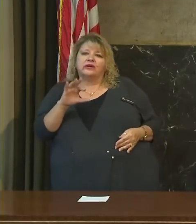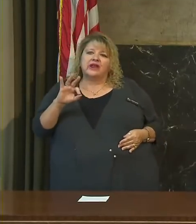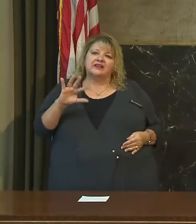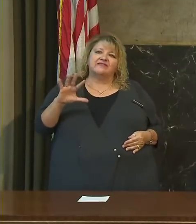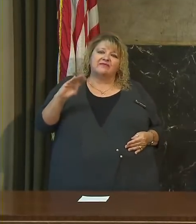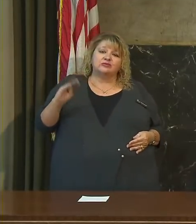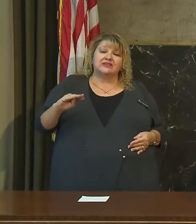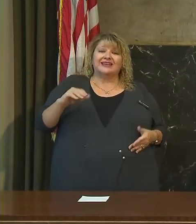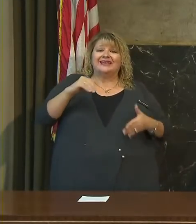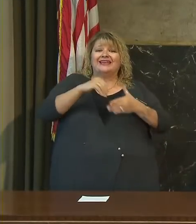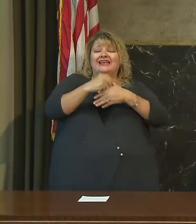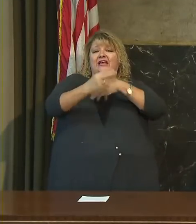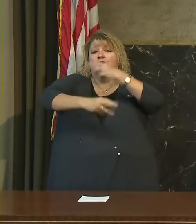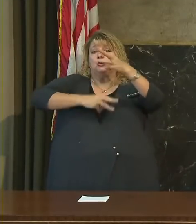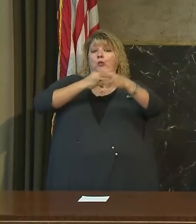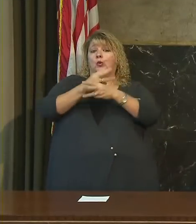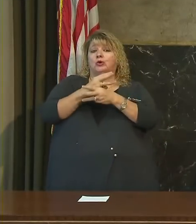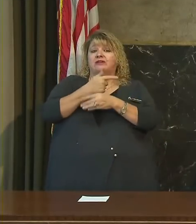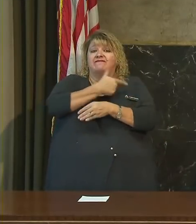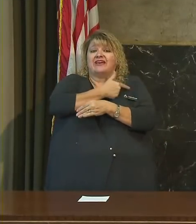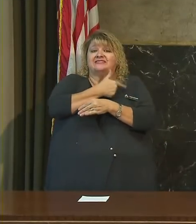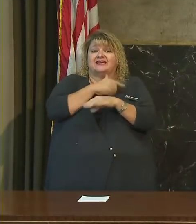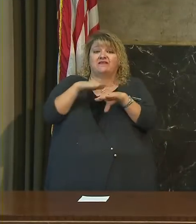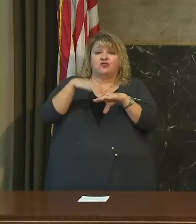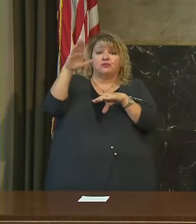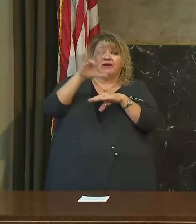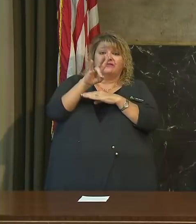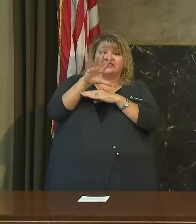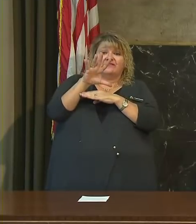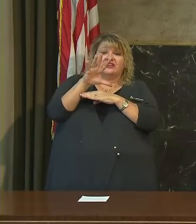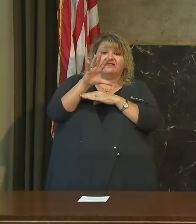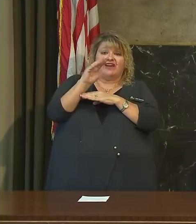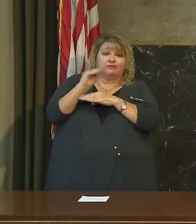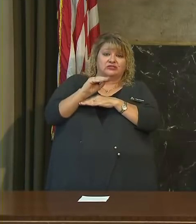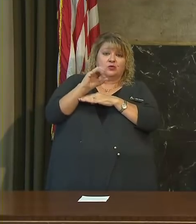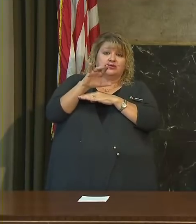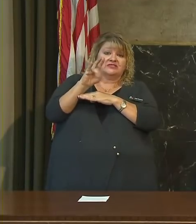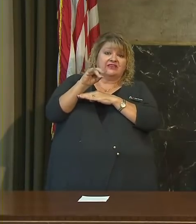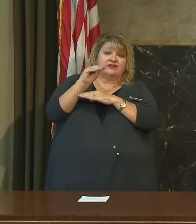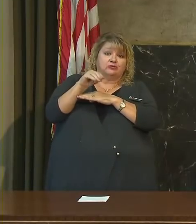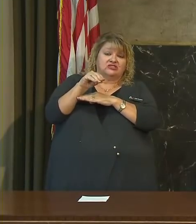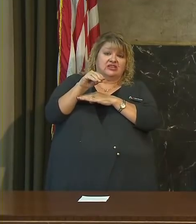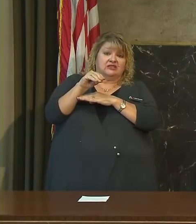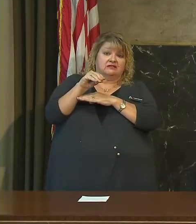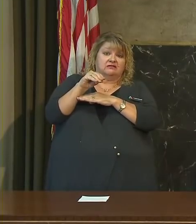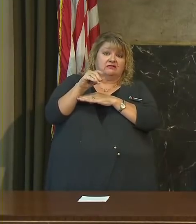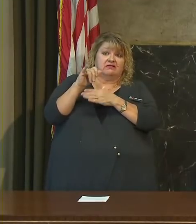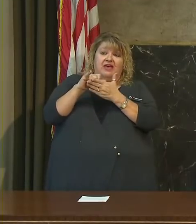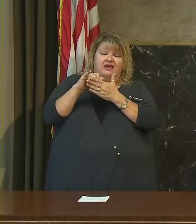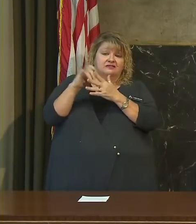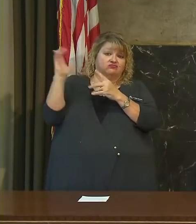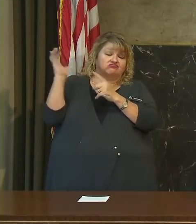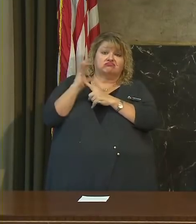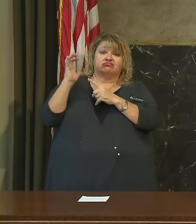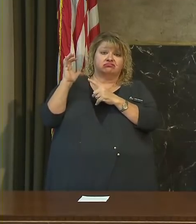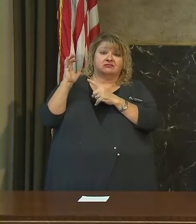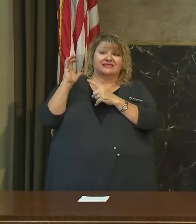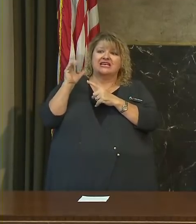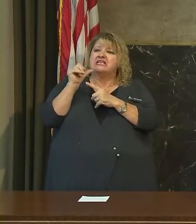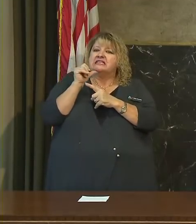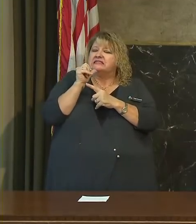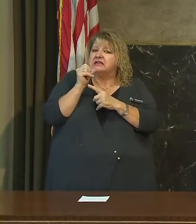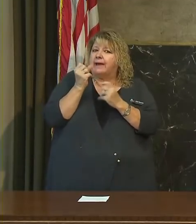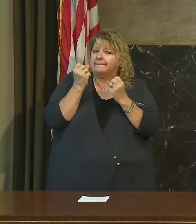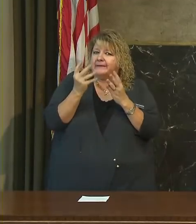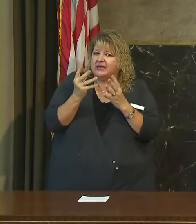world of vaccines, getting above 75%, 70% really is a grand slam. And there's just not a lot of vaccines out there that are that